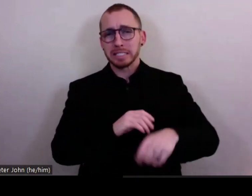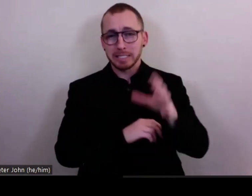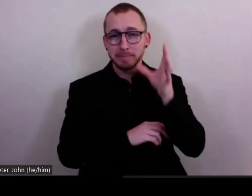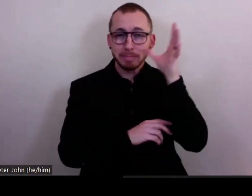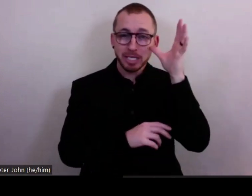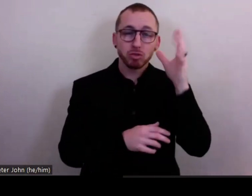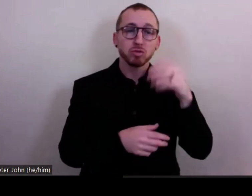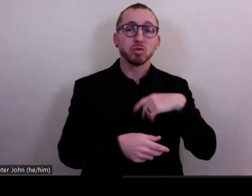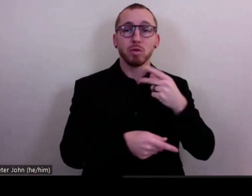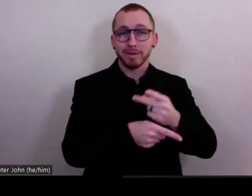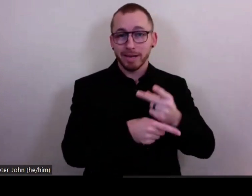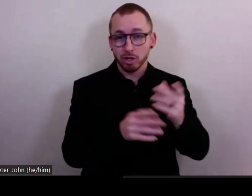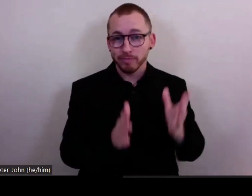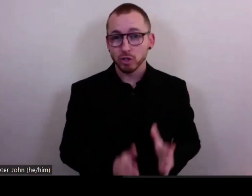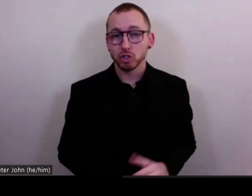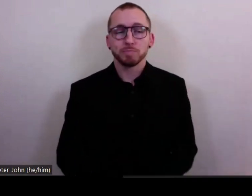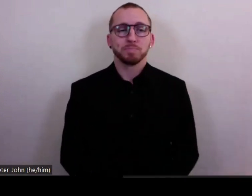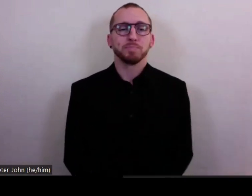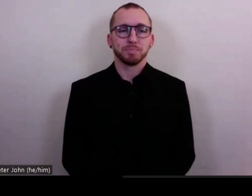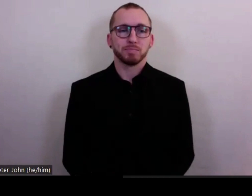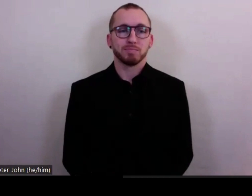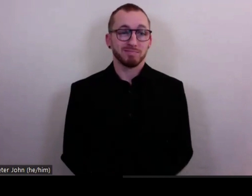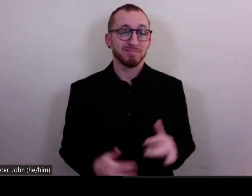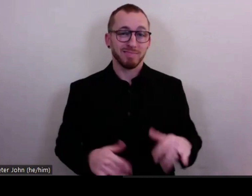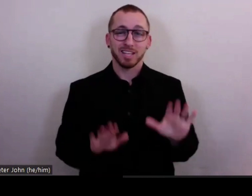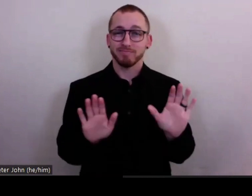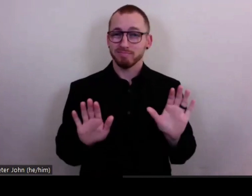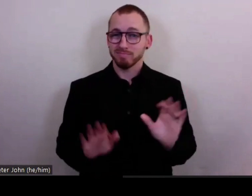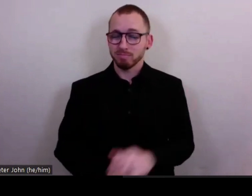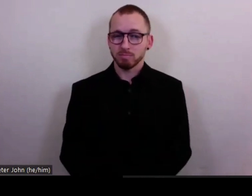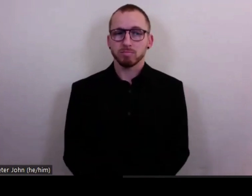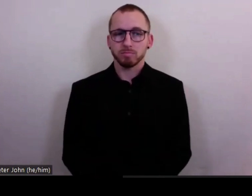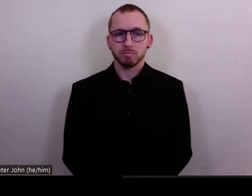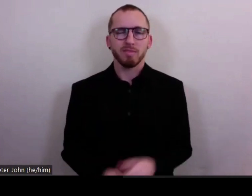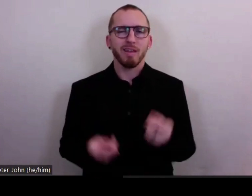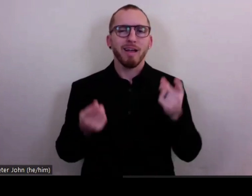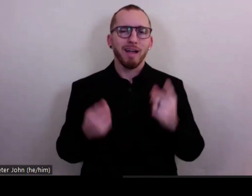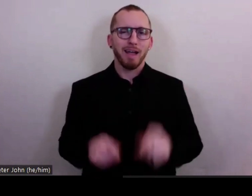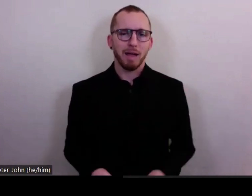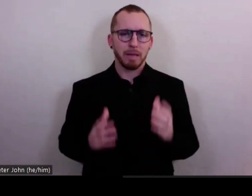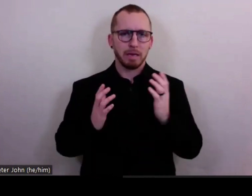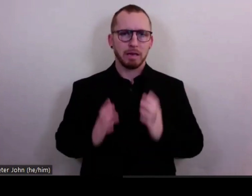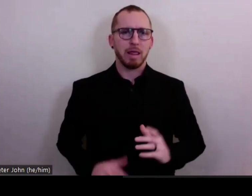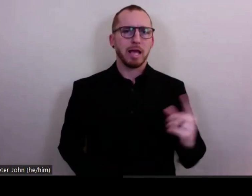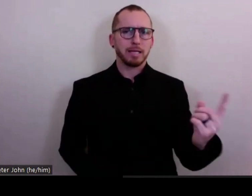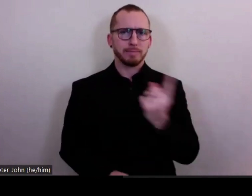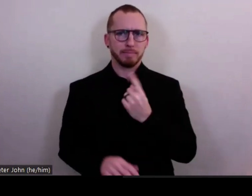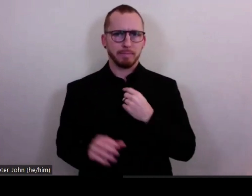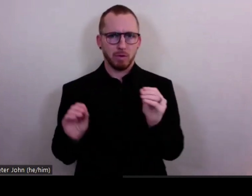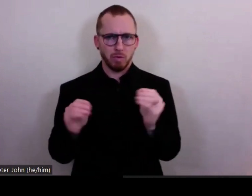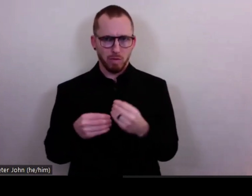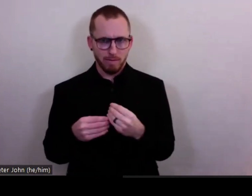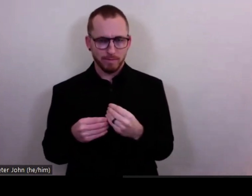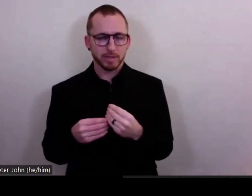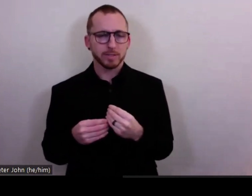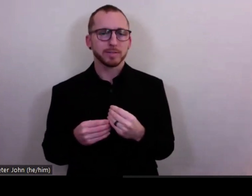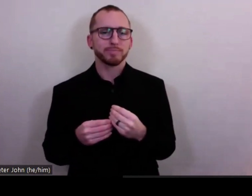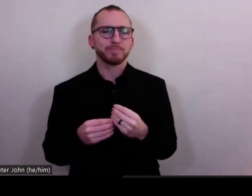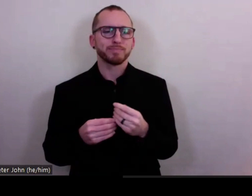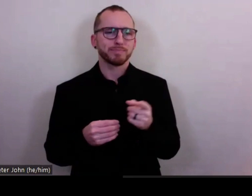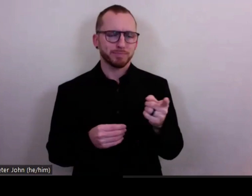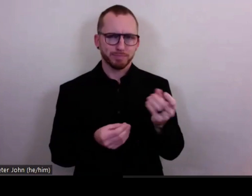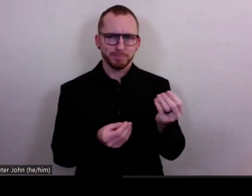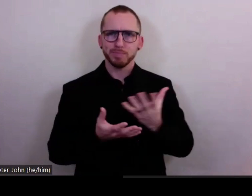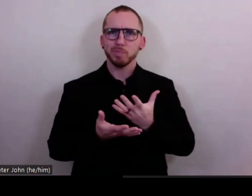thing. And that's what happens. I had a client come into the office that was 2, and mom continued to say, oh, this is